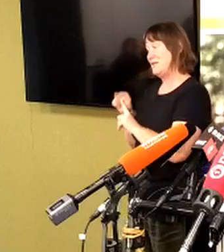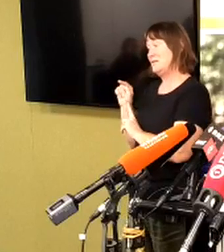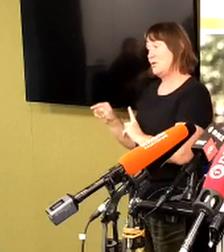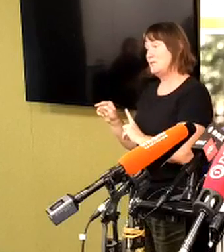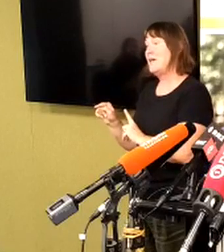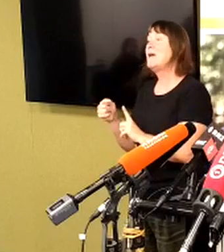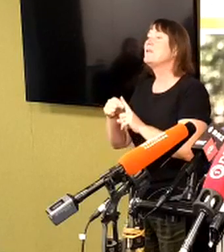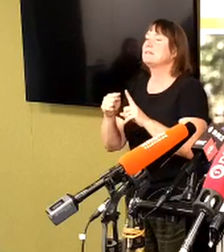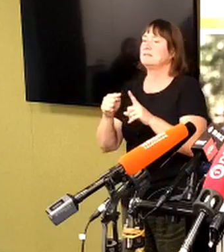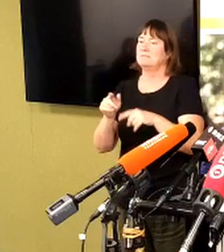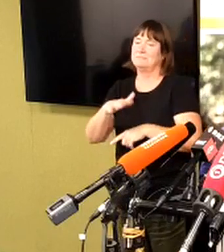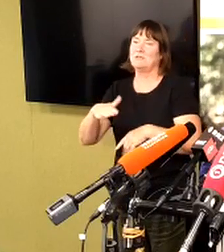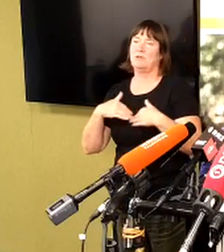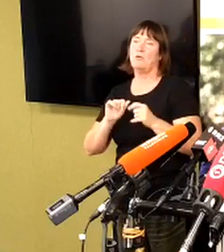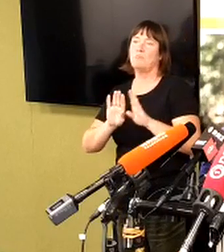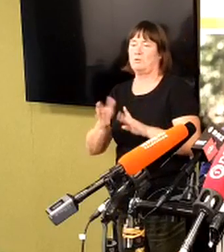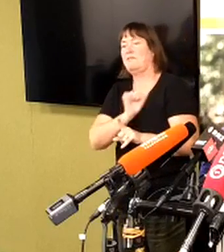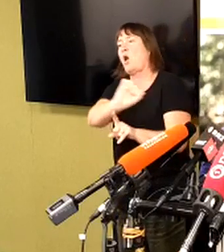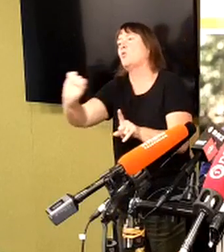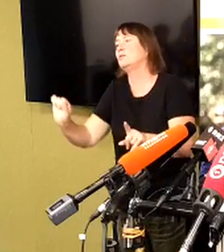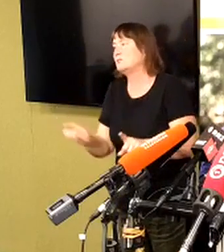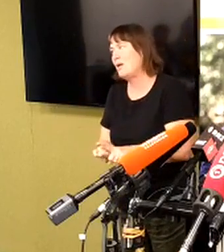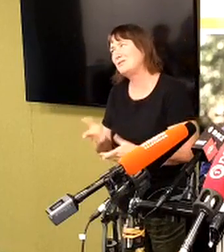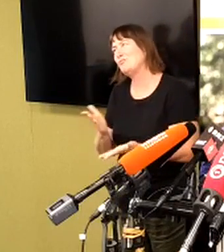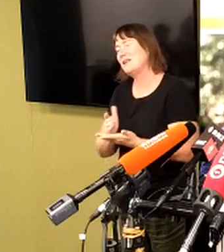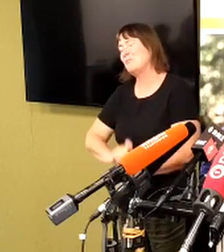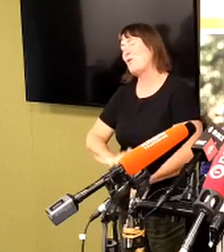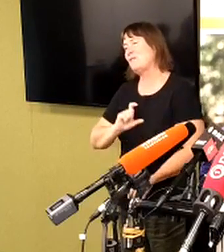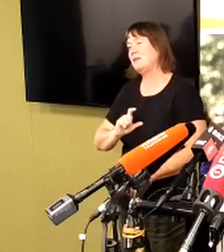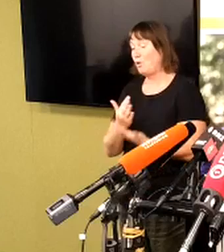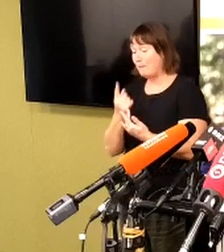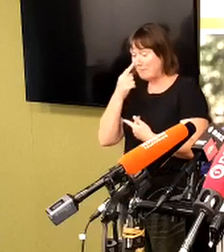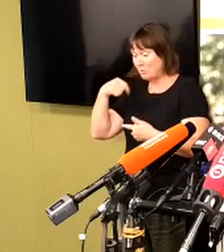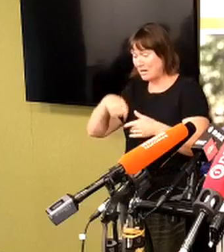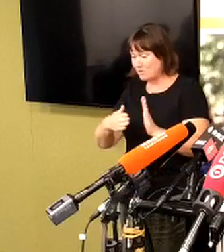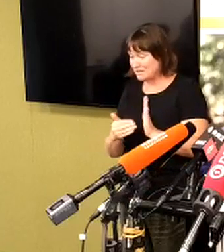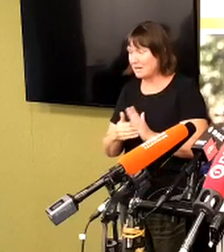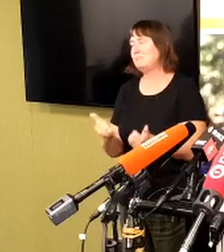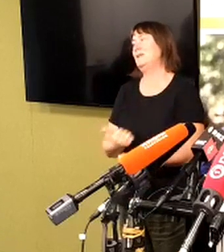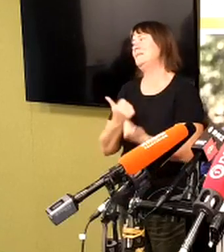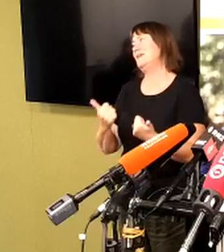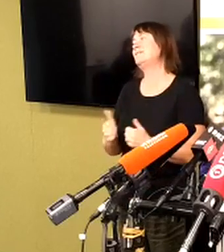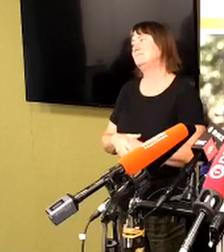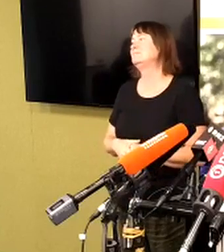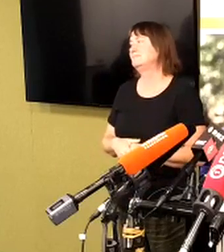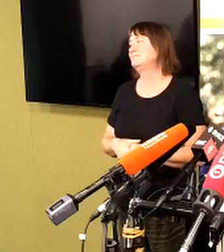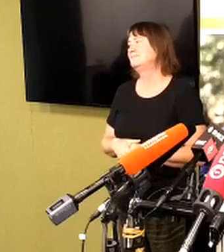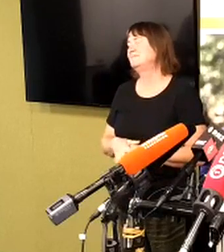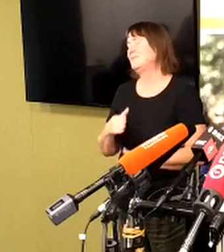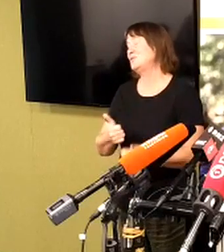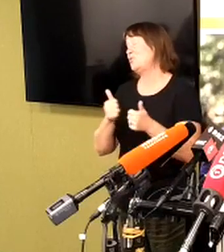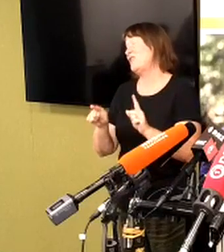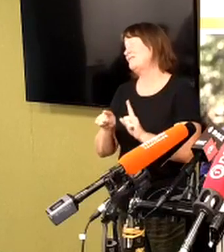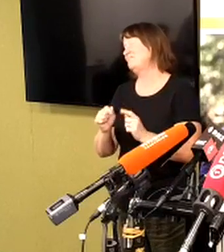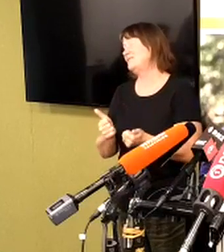health boards would already have on hand. So I'm quite confident for our population we've got a really good stock of these, and it's pleasing to be in that